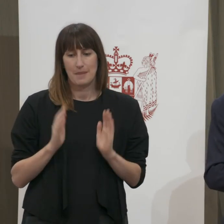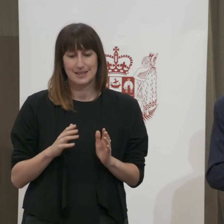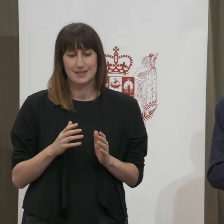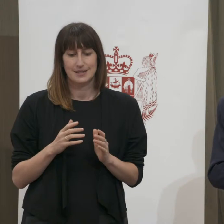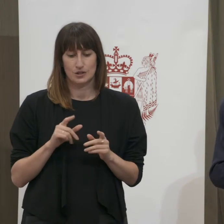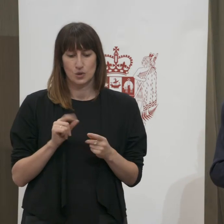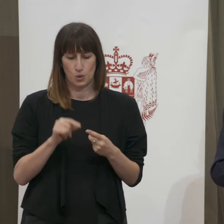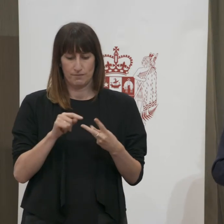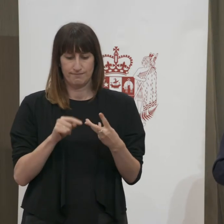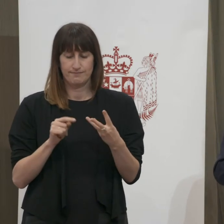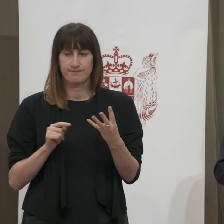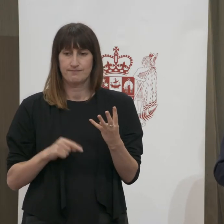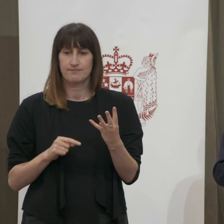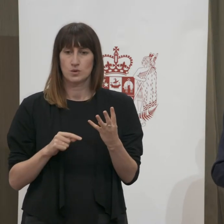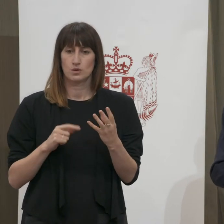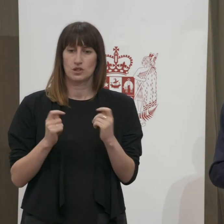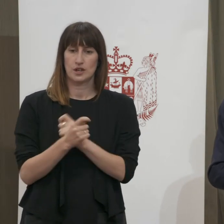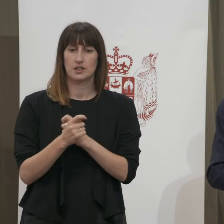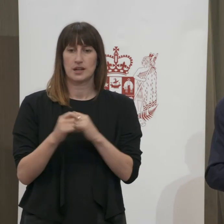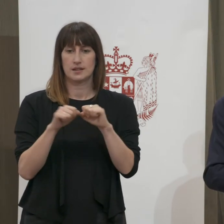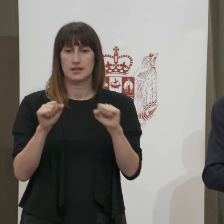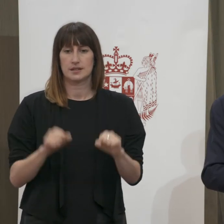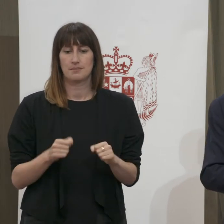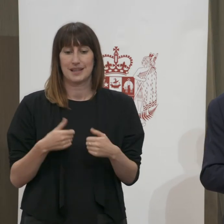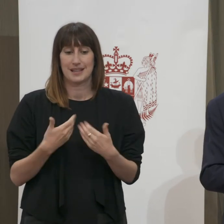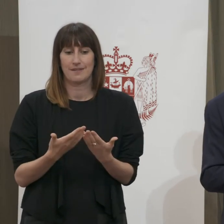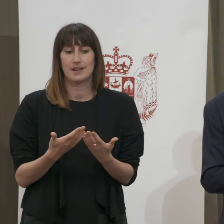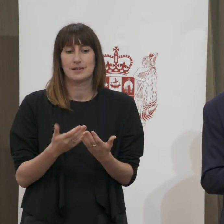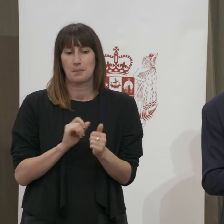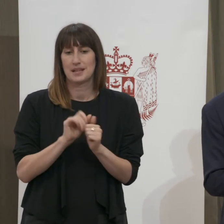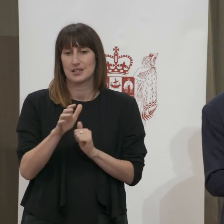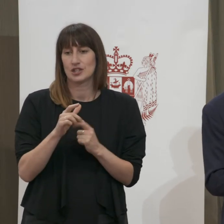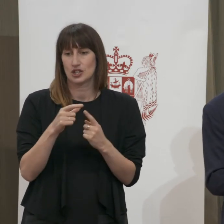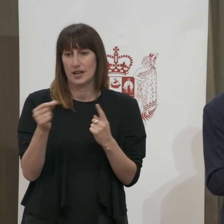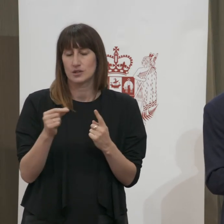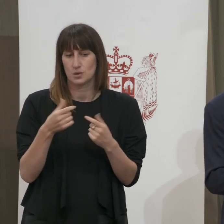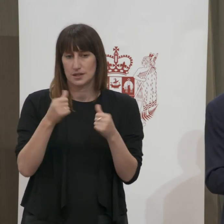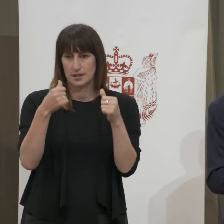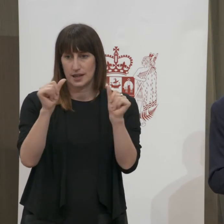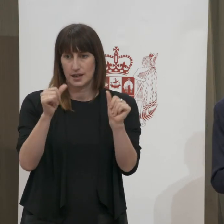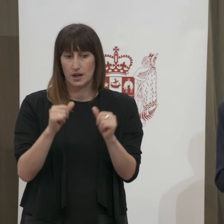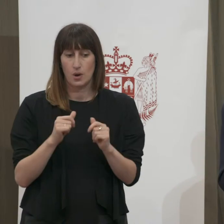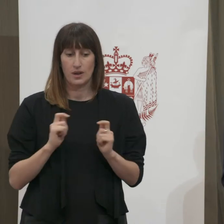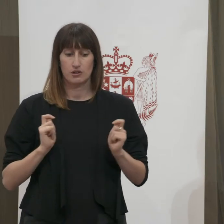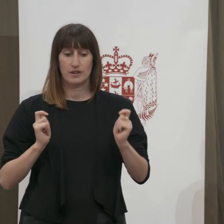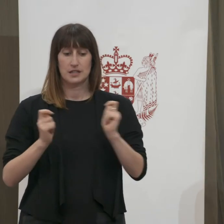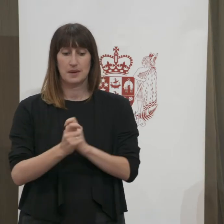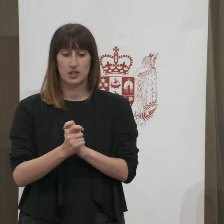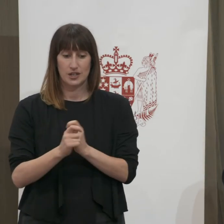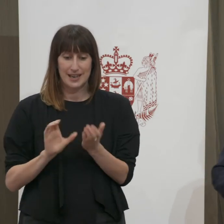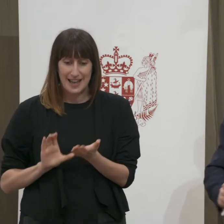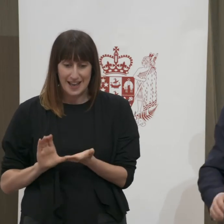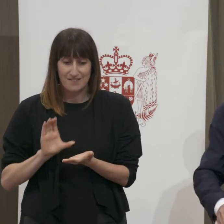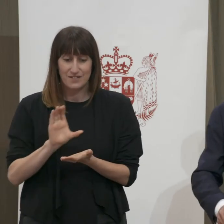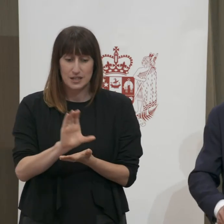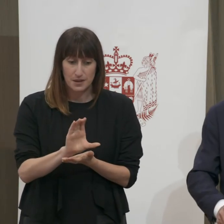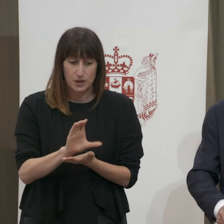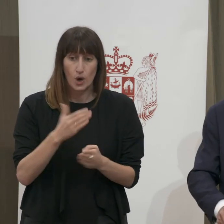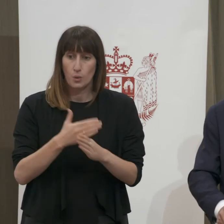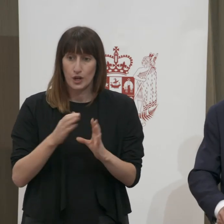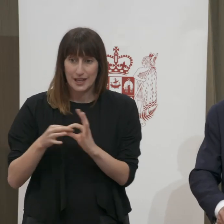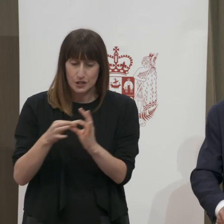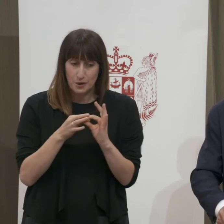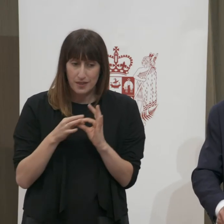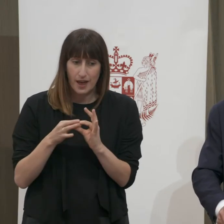our system and give it the best chance of success. And with transformation and investment, and working together, we